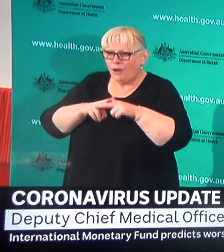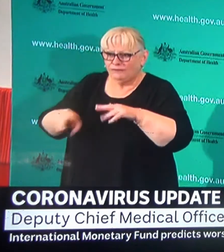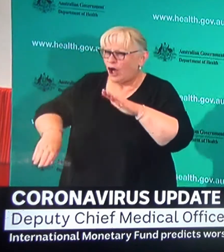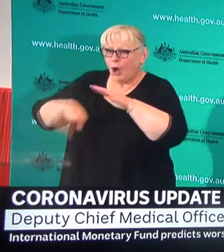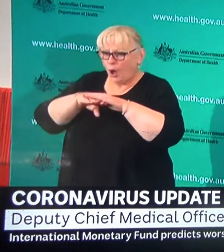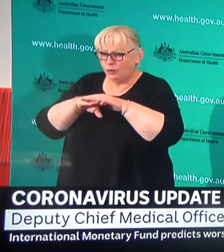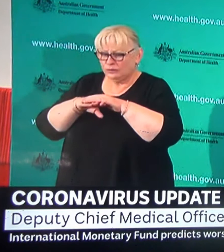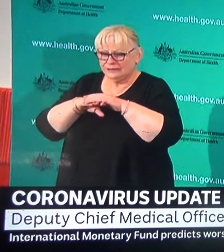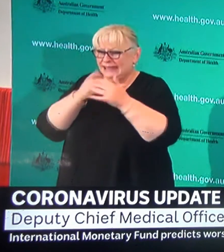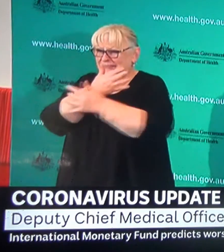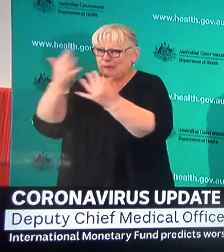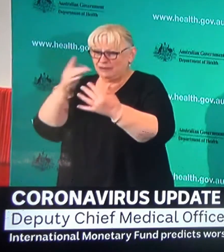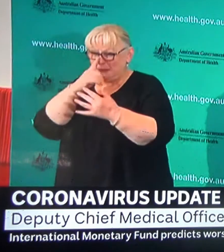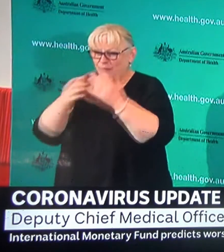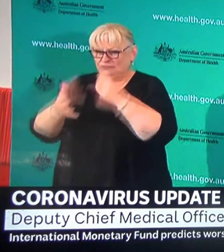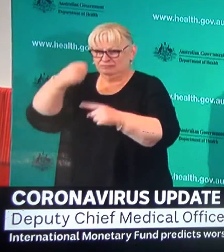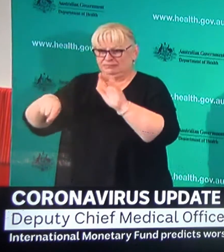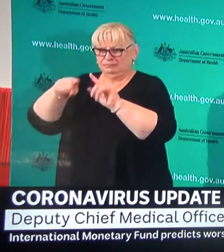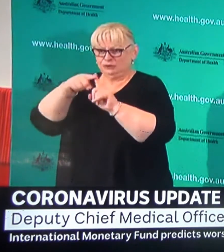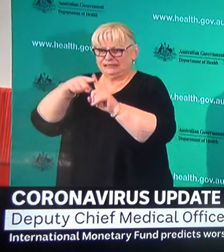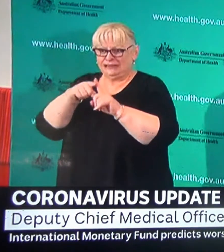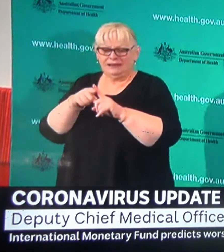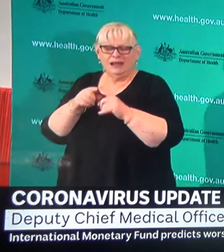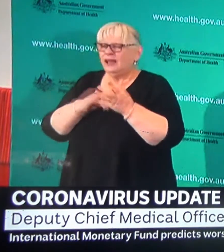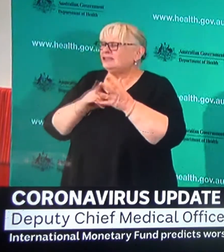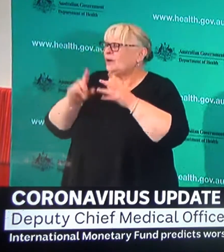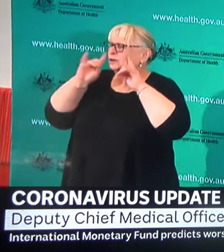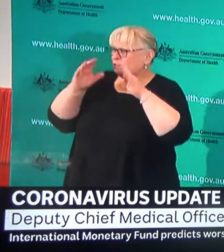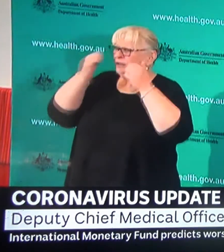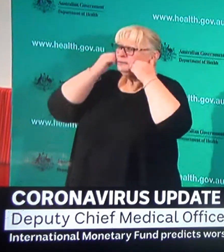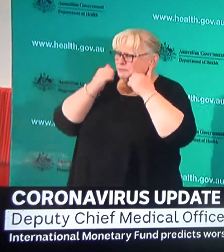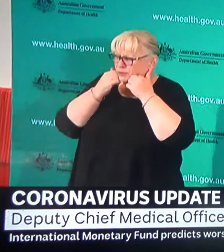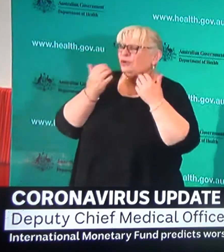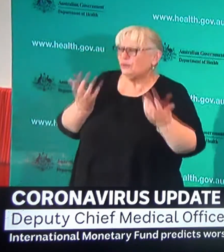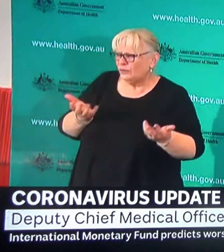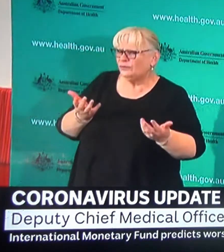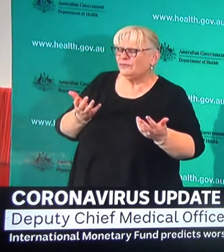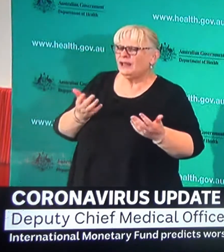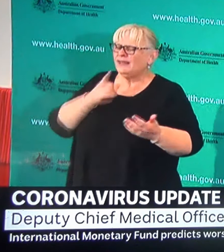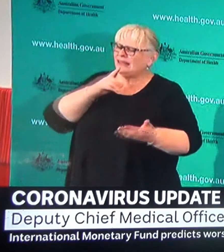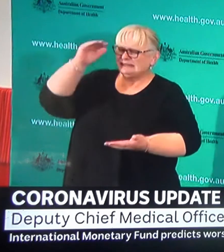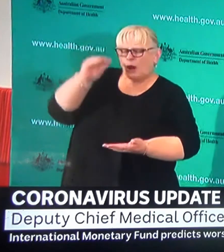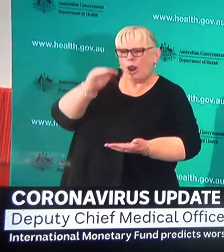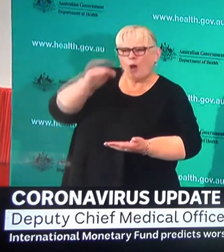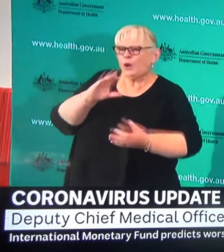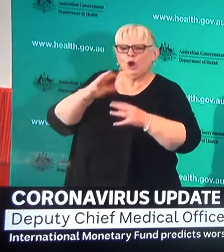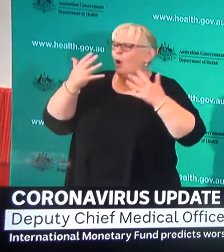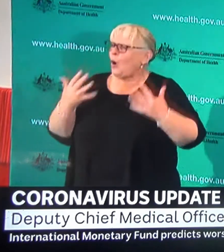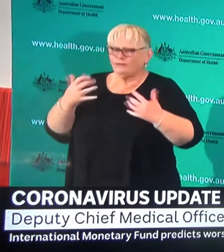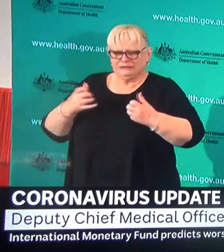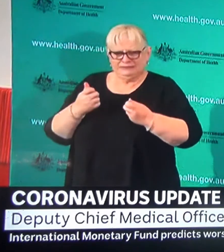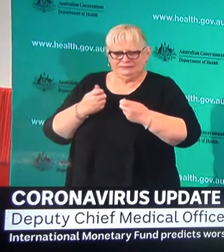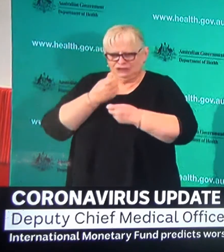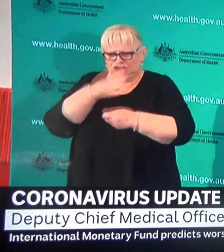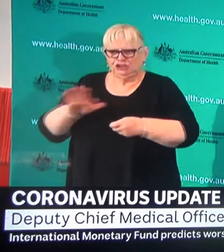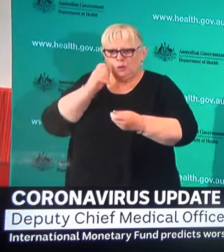total number of cases. So those raw numbers alone demonstrate the lower propensity or likelihood